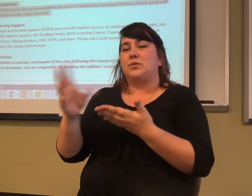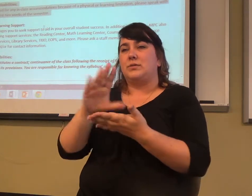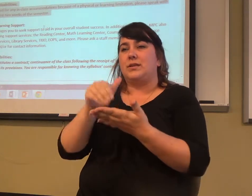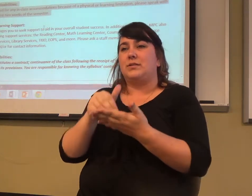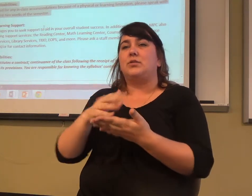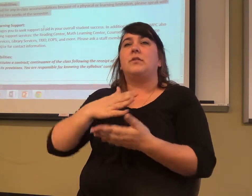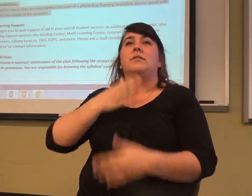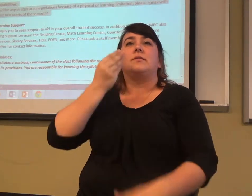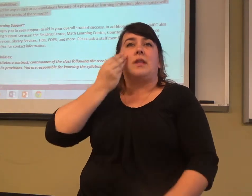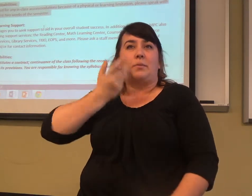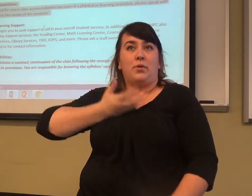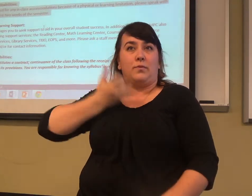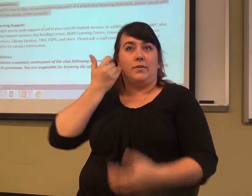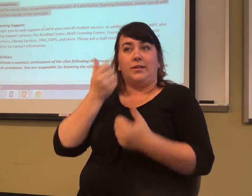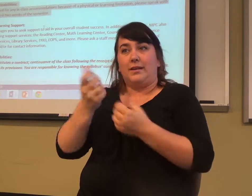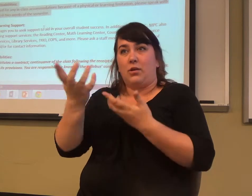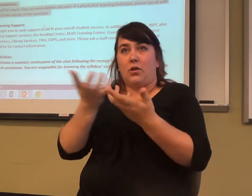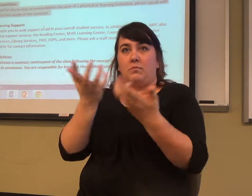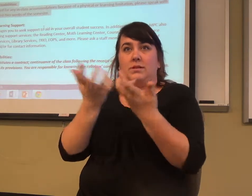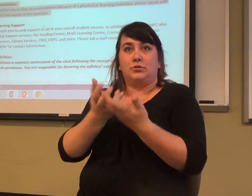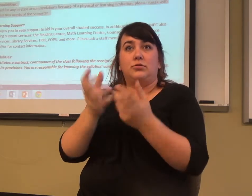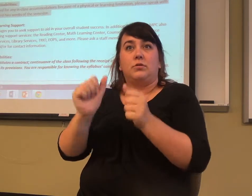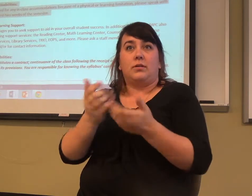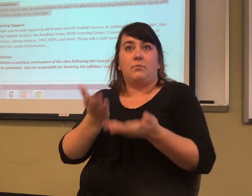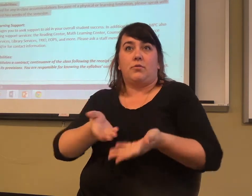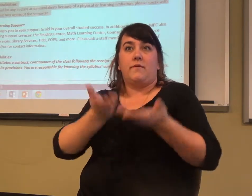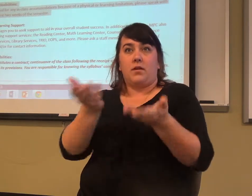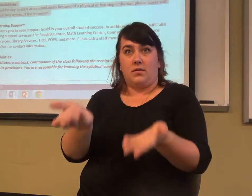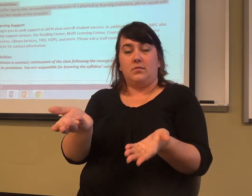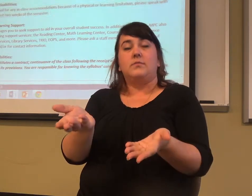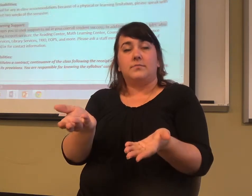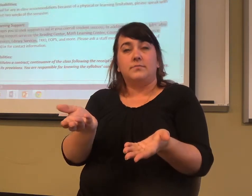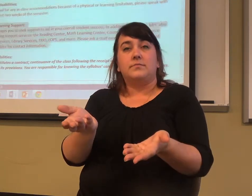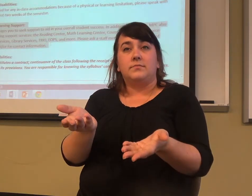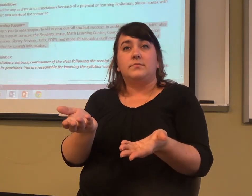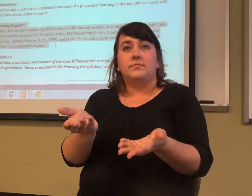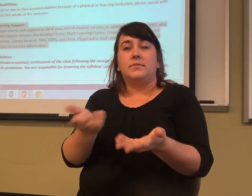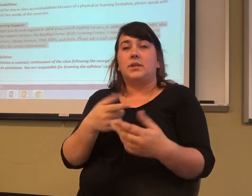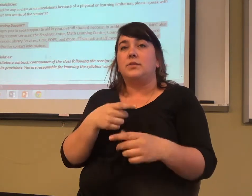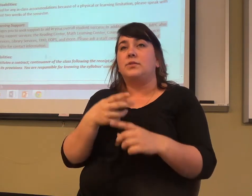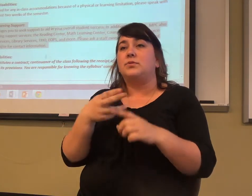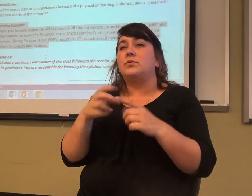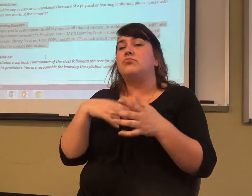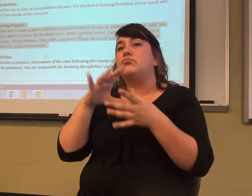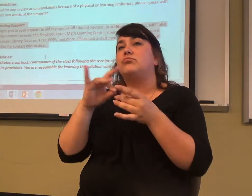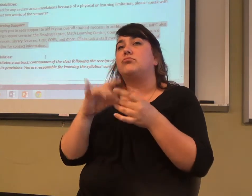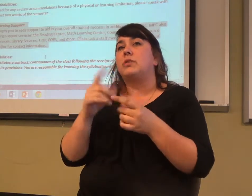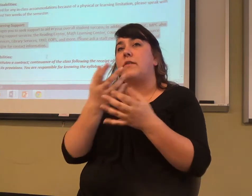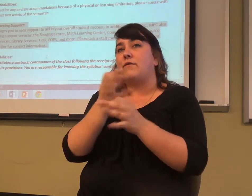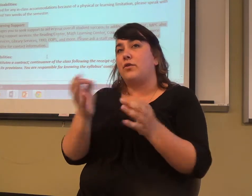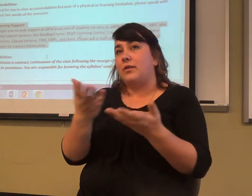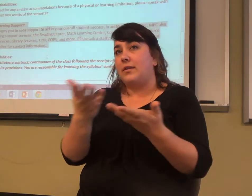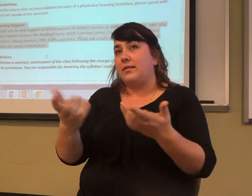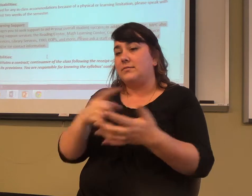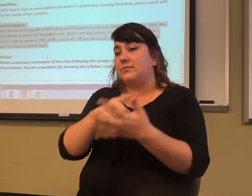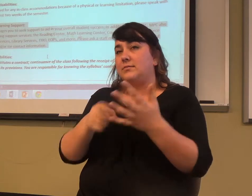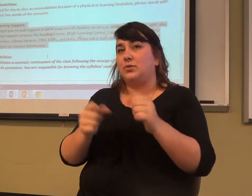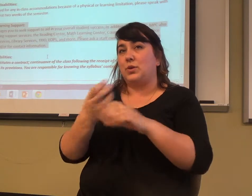any accommodations I can provide to you. And a very quick plug about some of the other free things you have at your disposal as students at